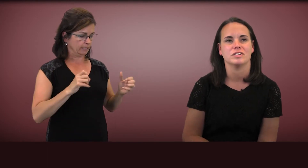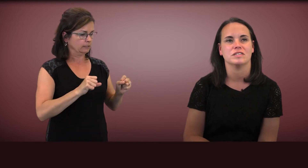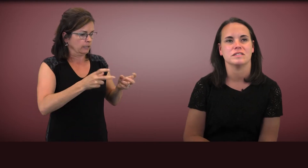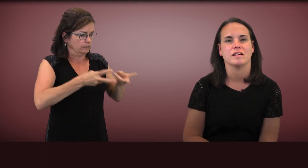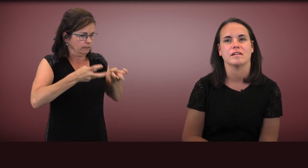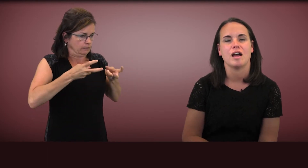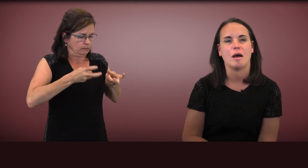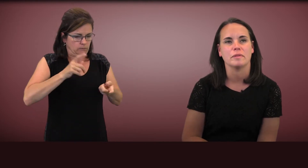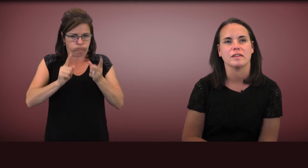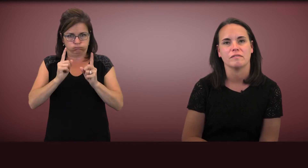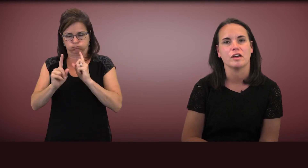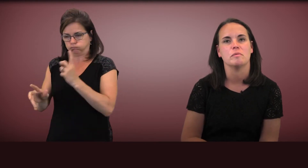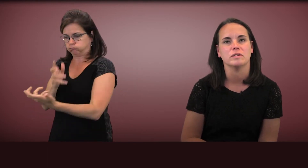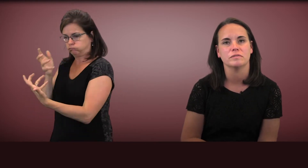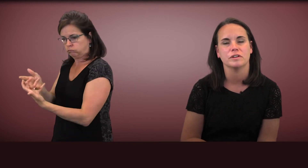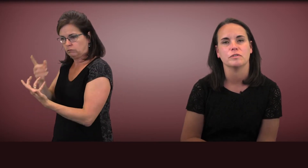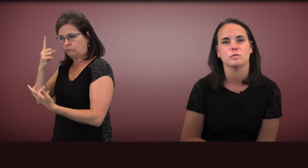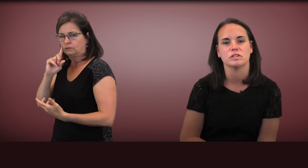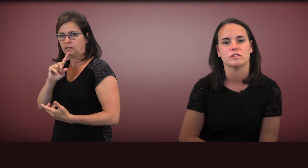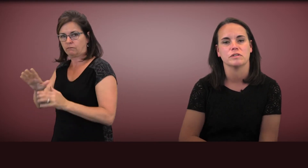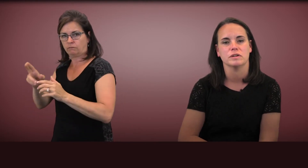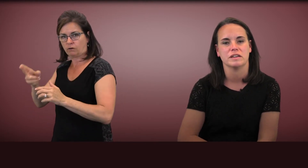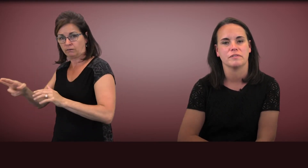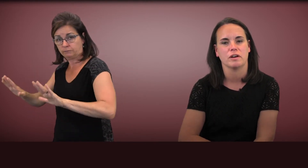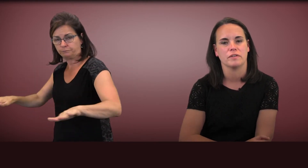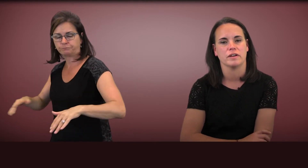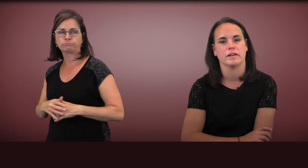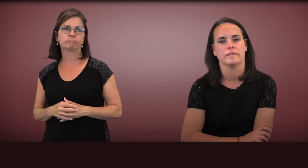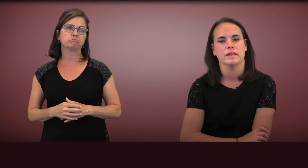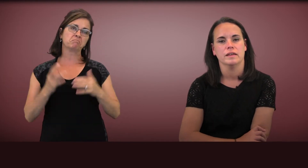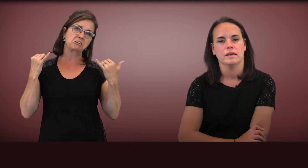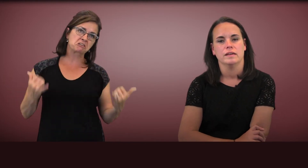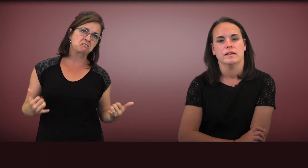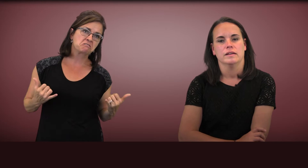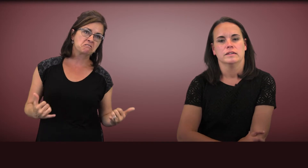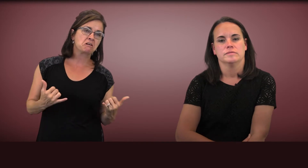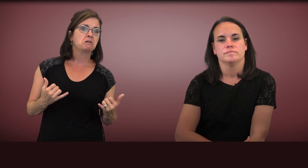the interventions that are commonly available for use with children who are deaf and hard of hearing.